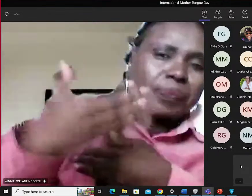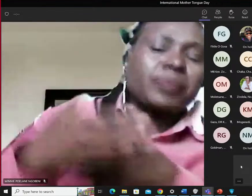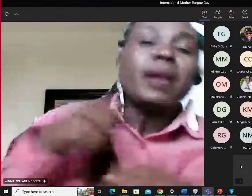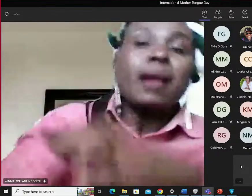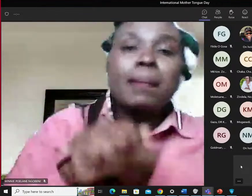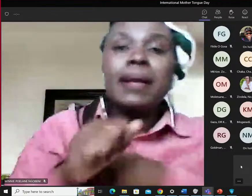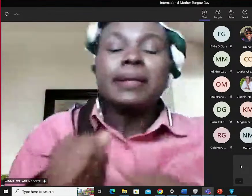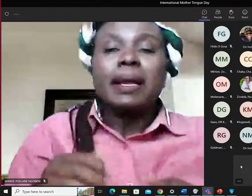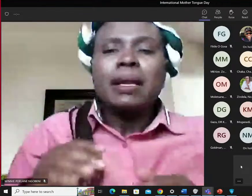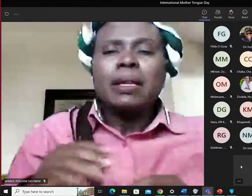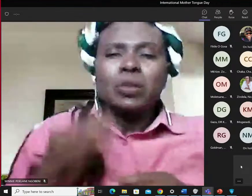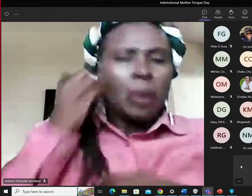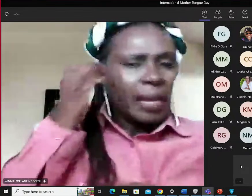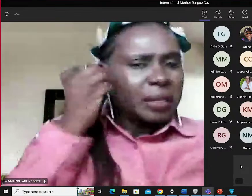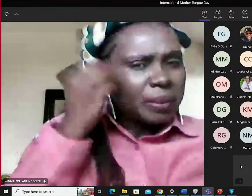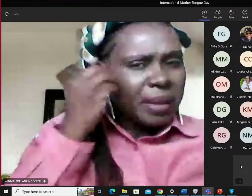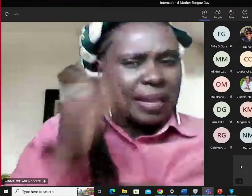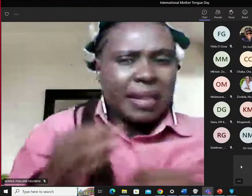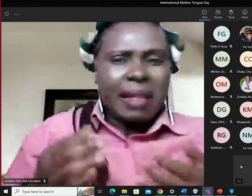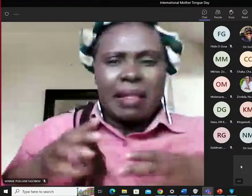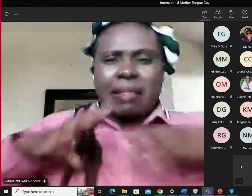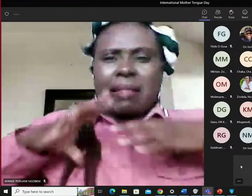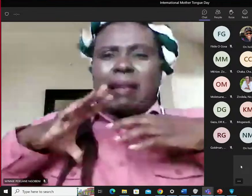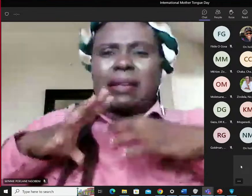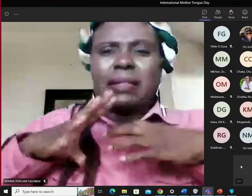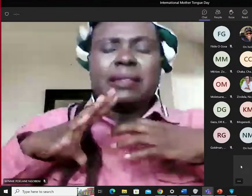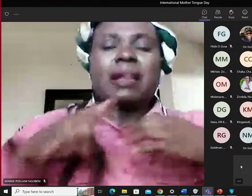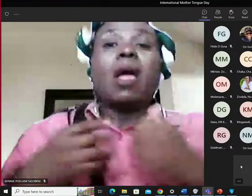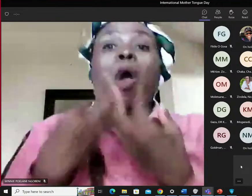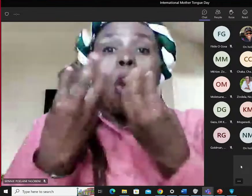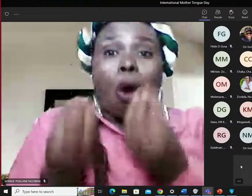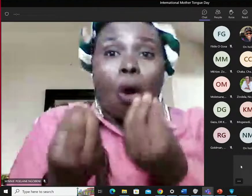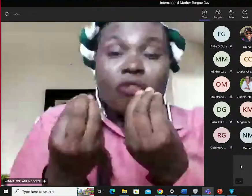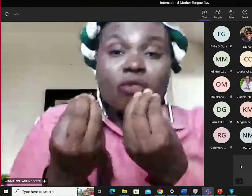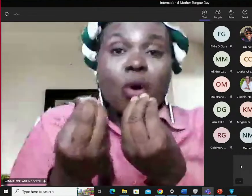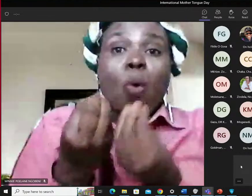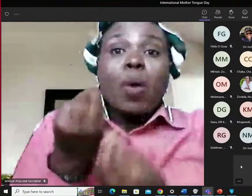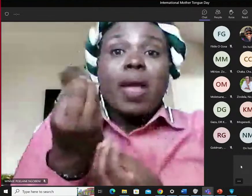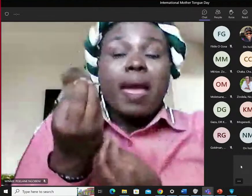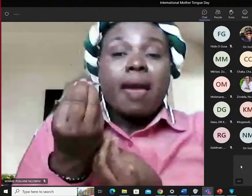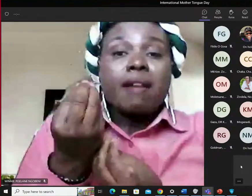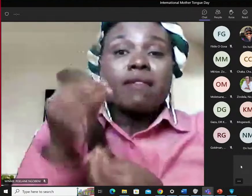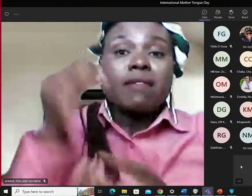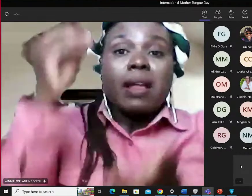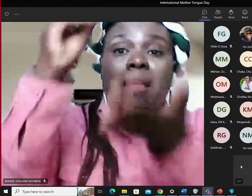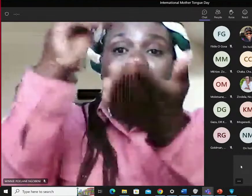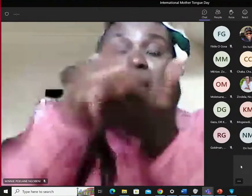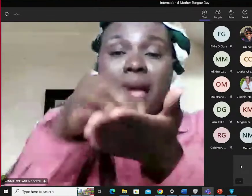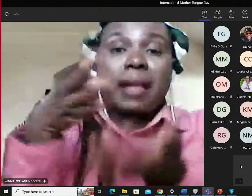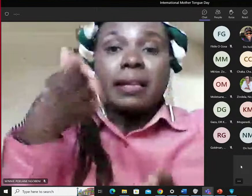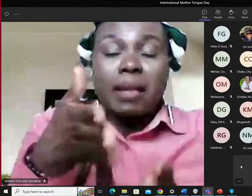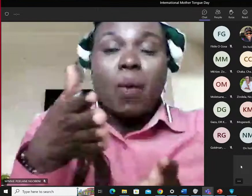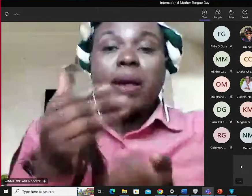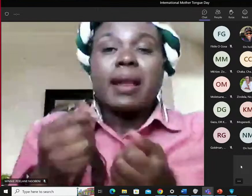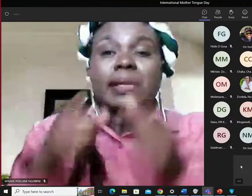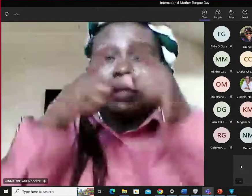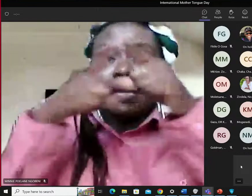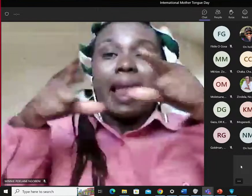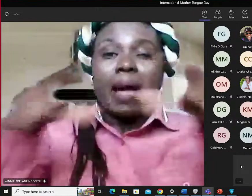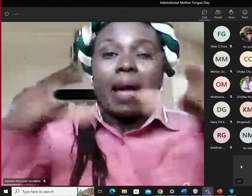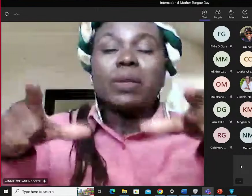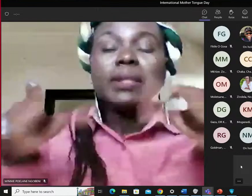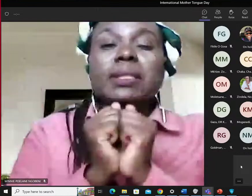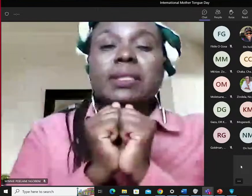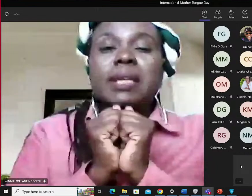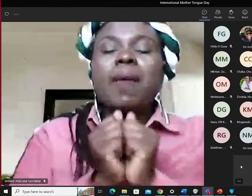wealth, the richness that is contained, that is in these languages. For